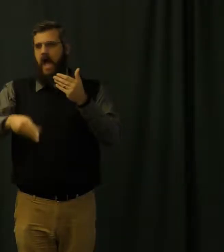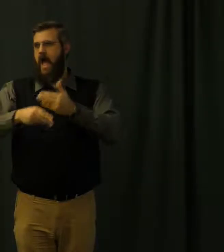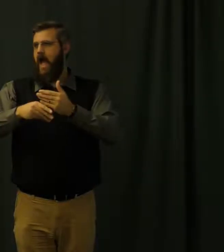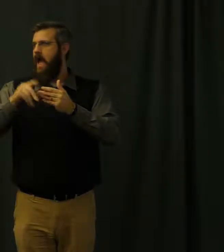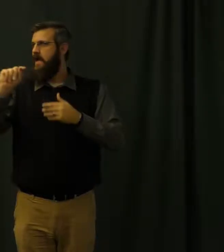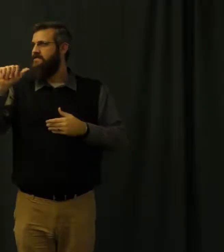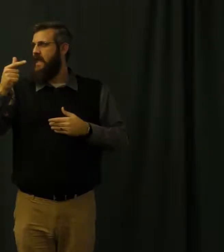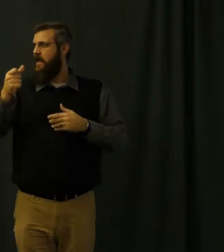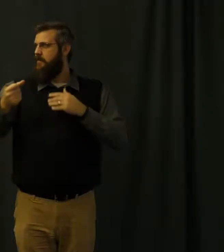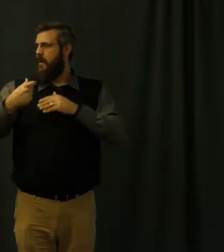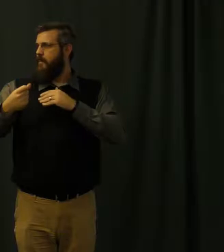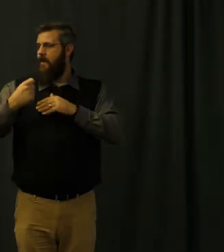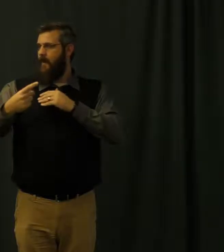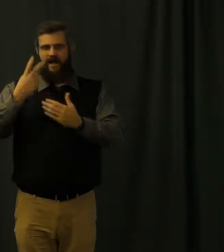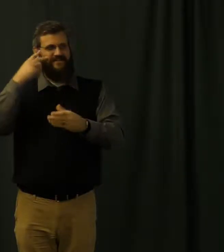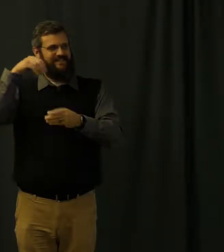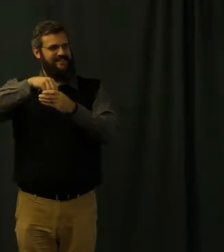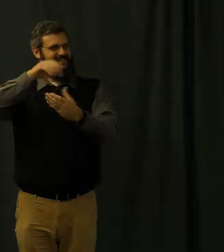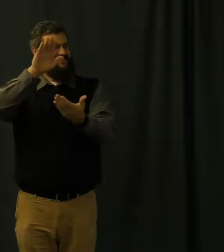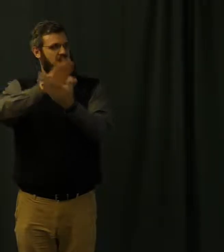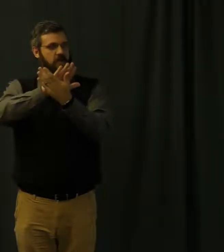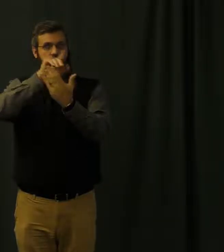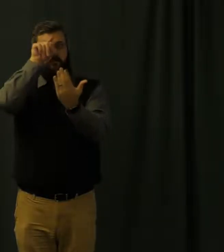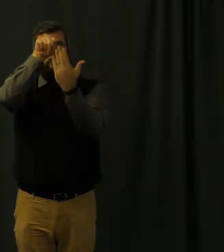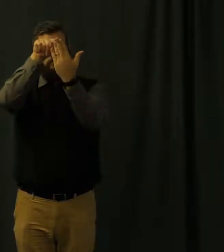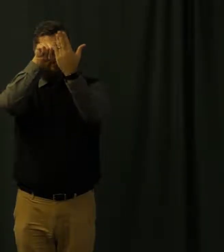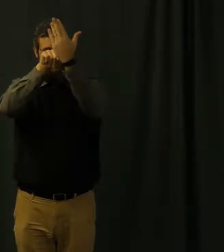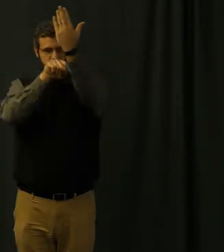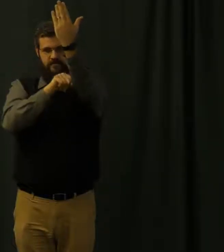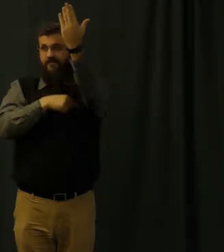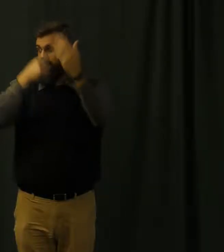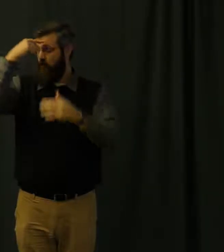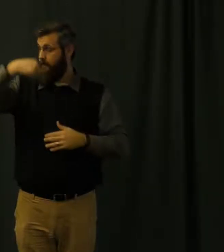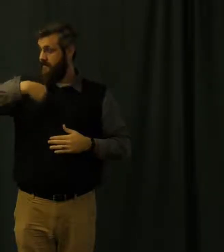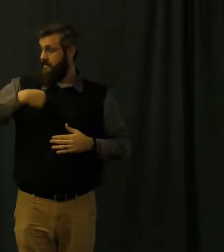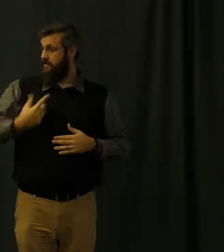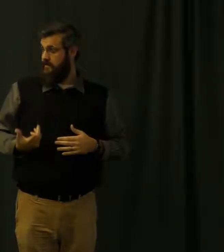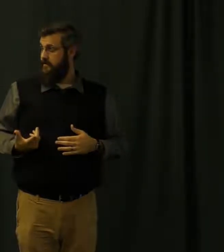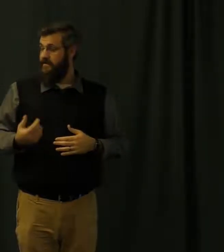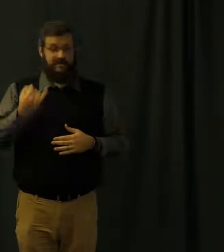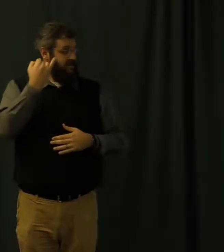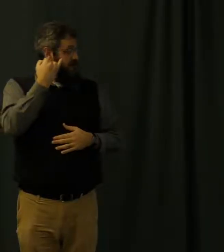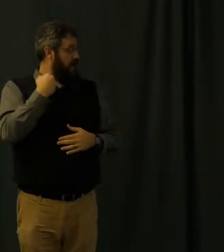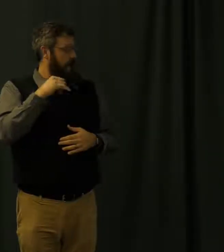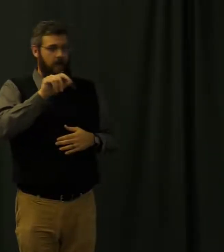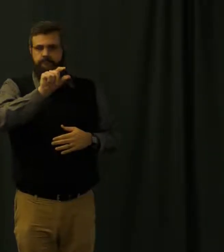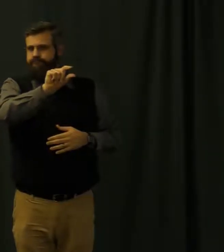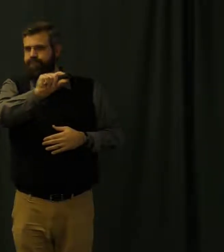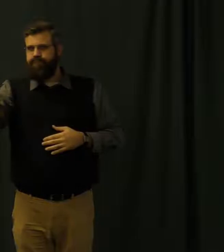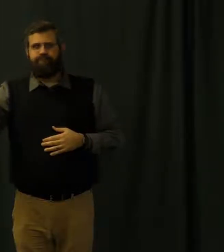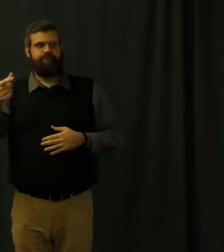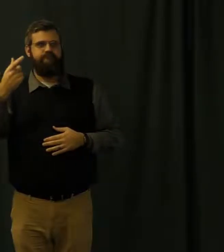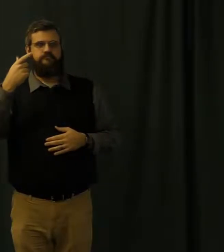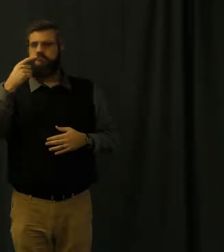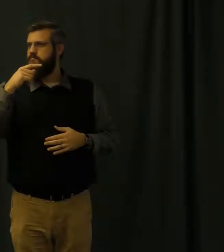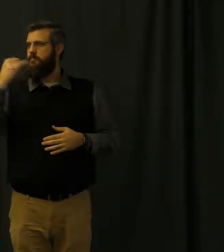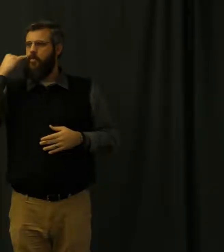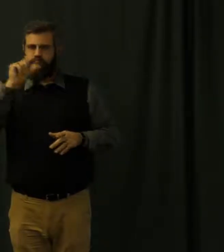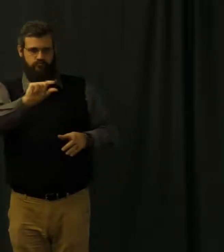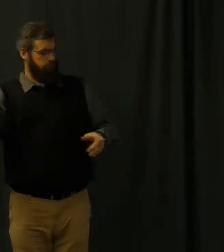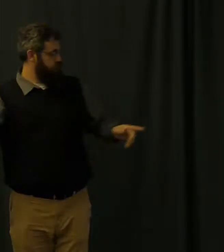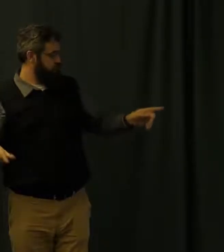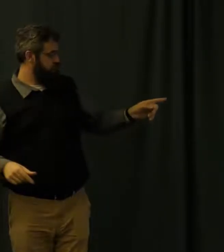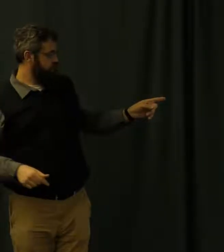you have to do all the things. But so if I highlighted, let's just highlight part of these words right